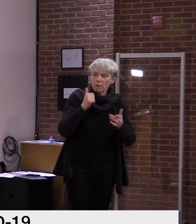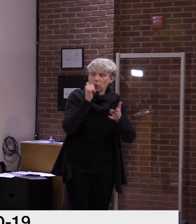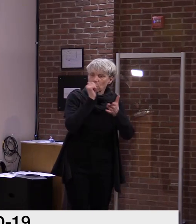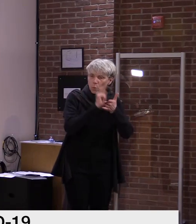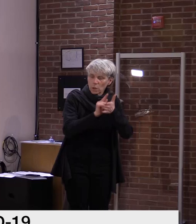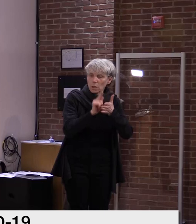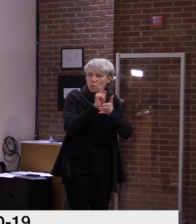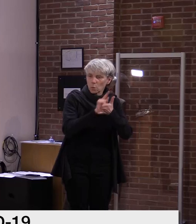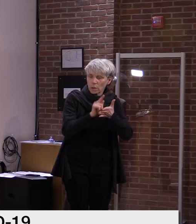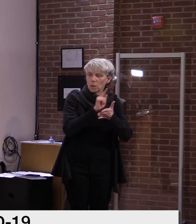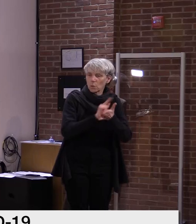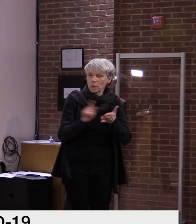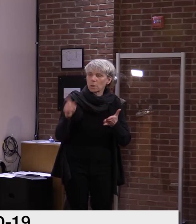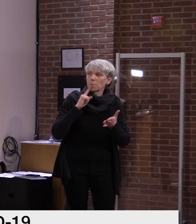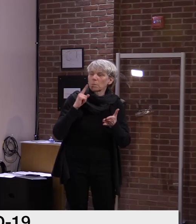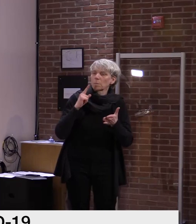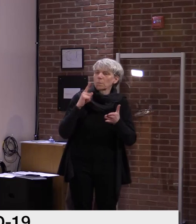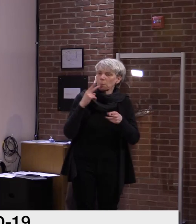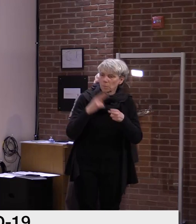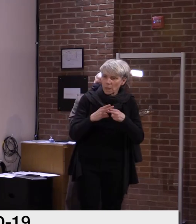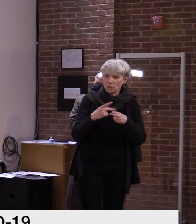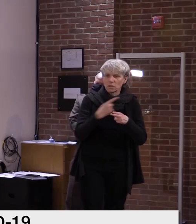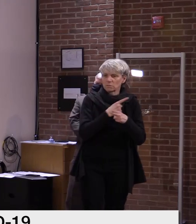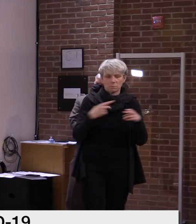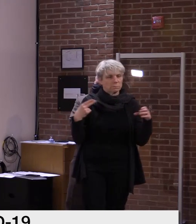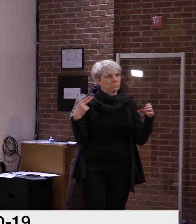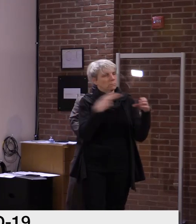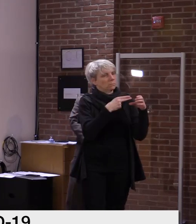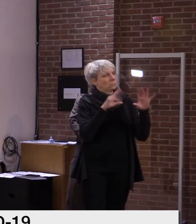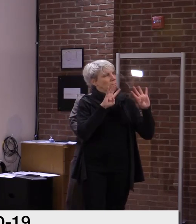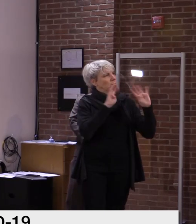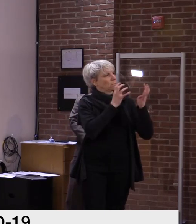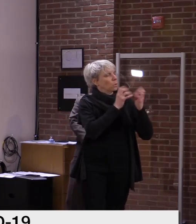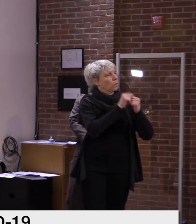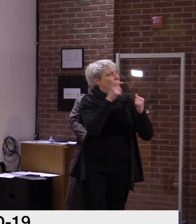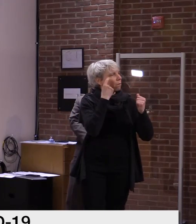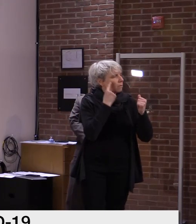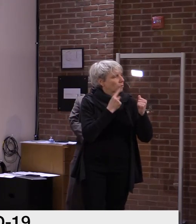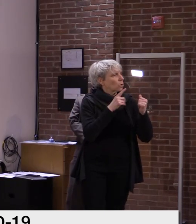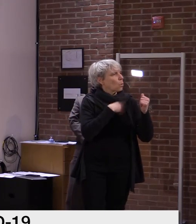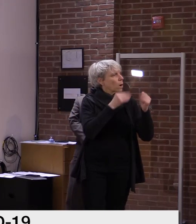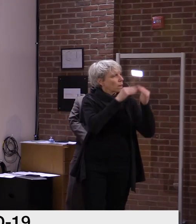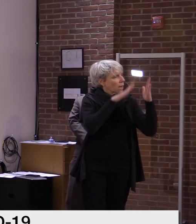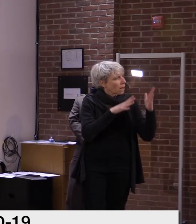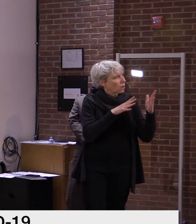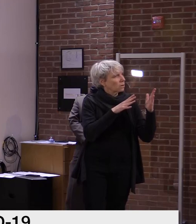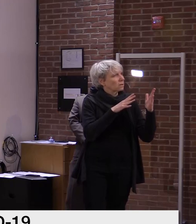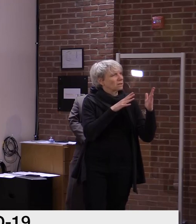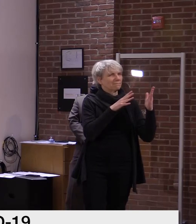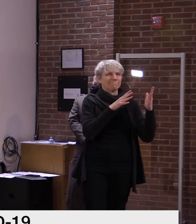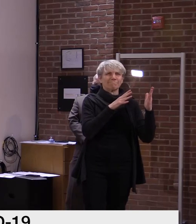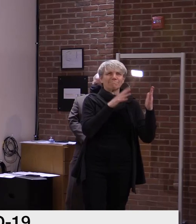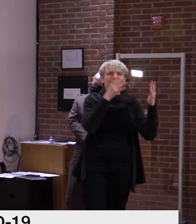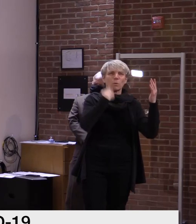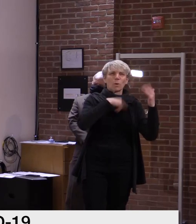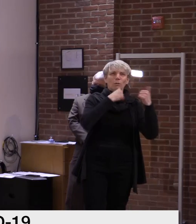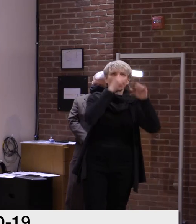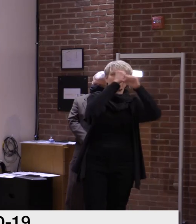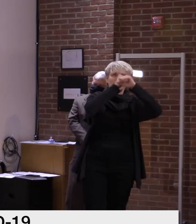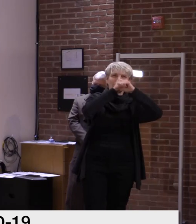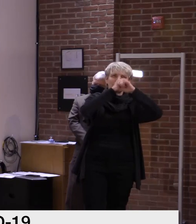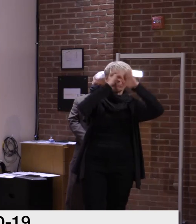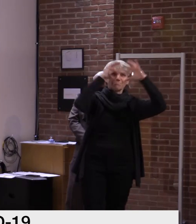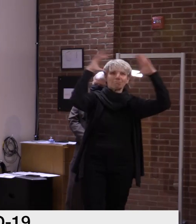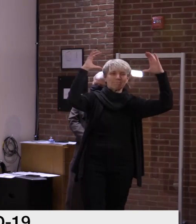on these weekly calls with the White House and the governors and everything like that. I'm wondering if you could paint a picture for the audience and